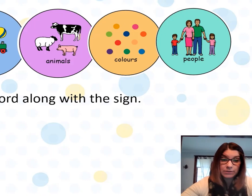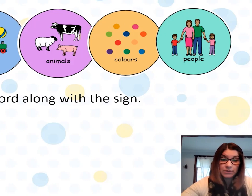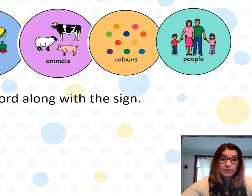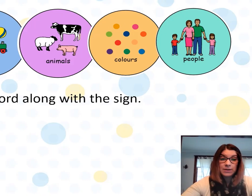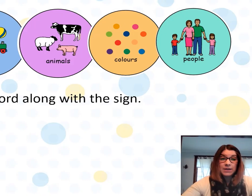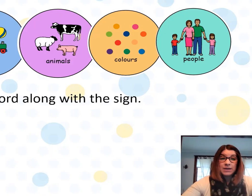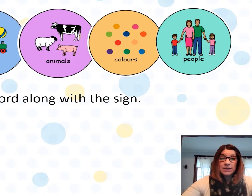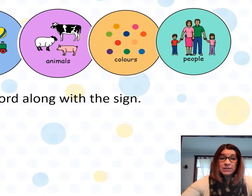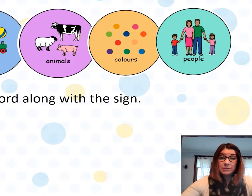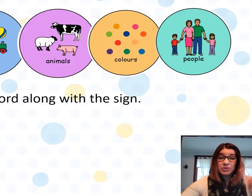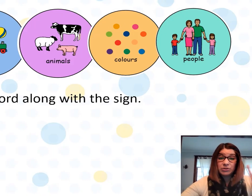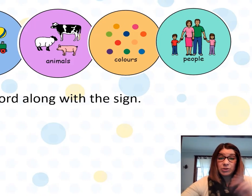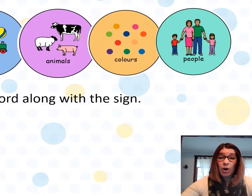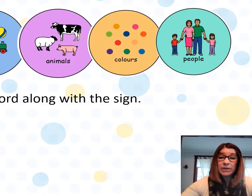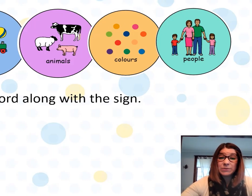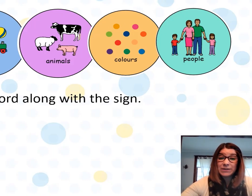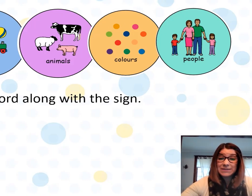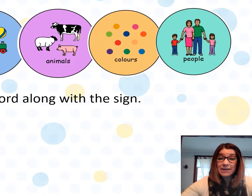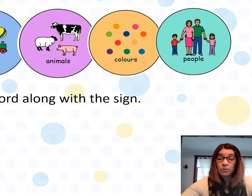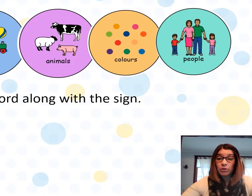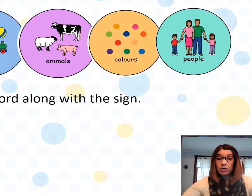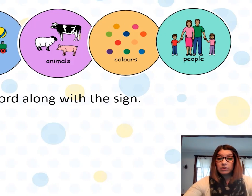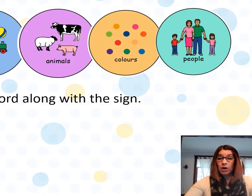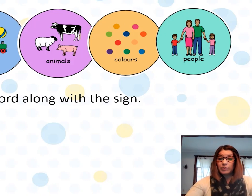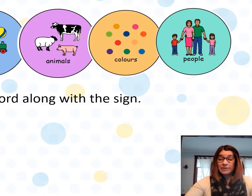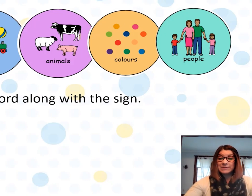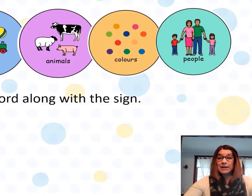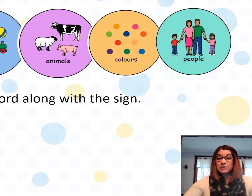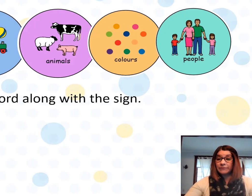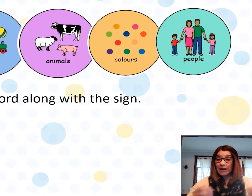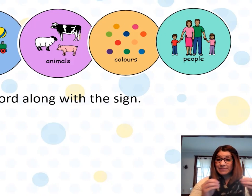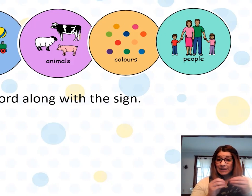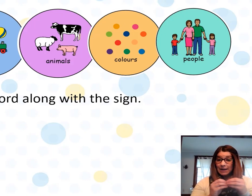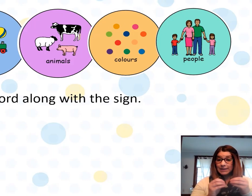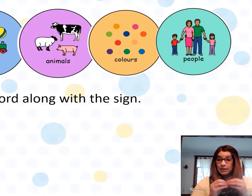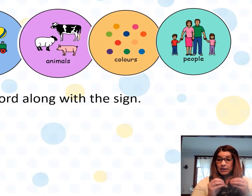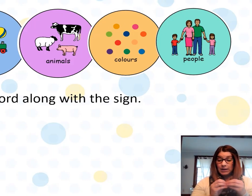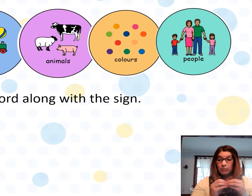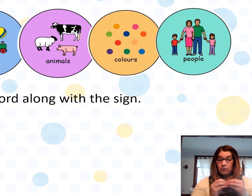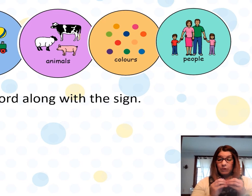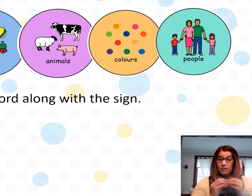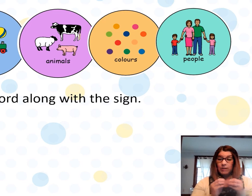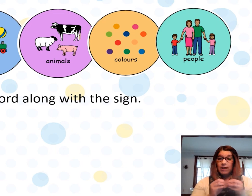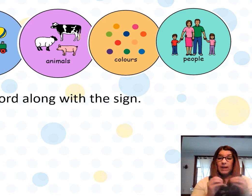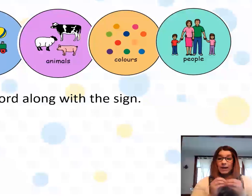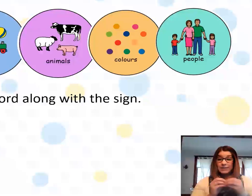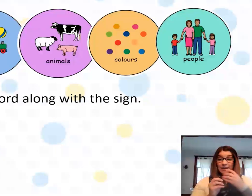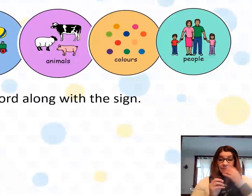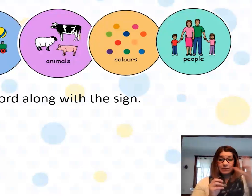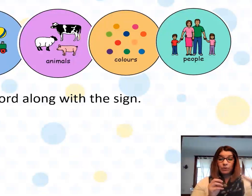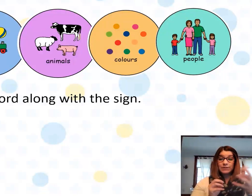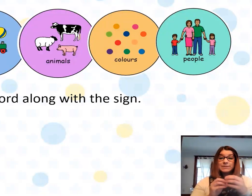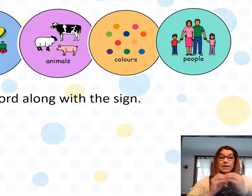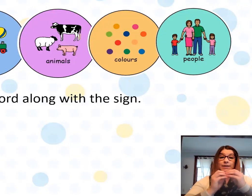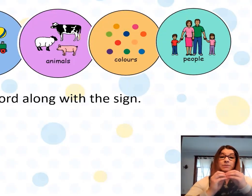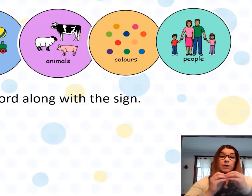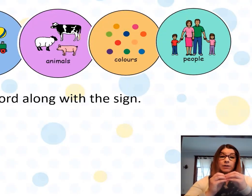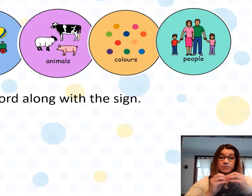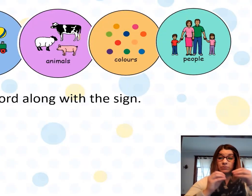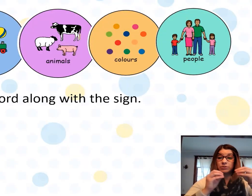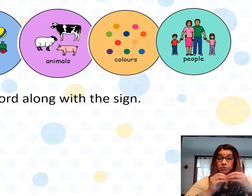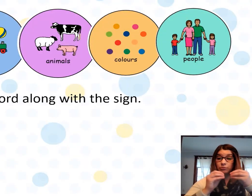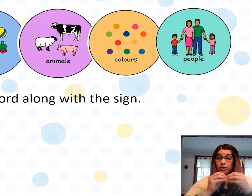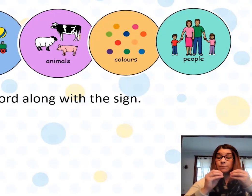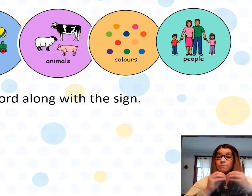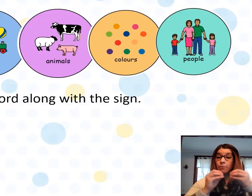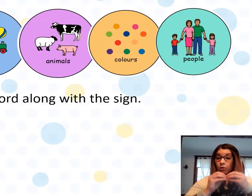children. Number two, you always want to say the word along with the sign. So if I'm signing a word, I definitely want to say it as well. So